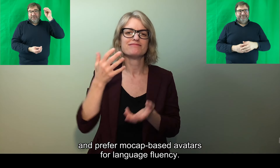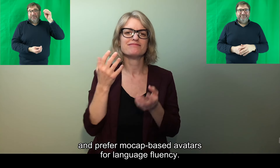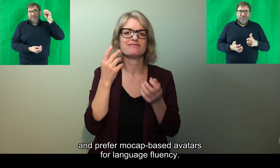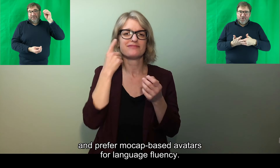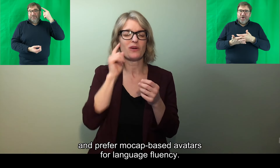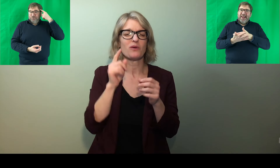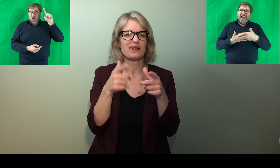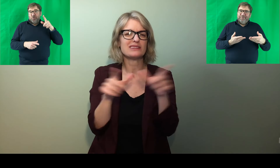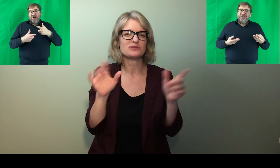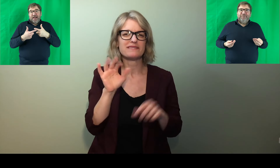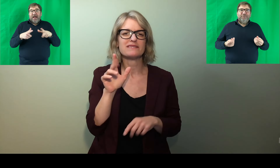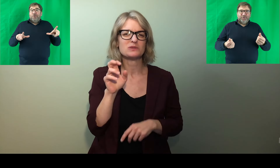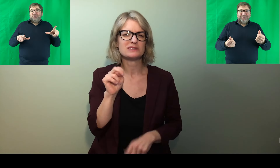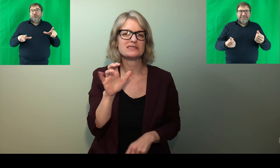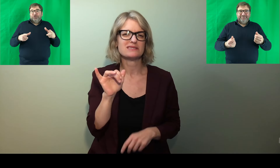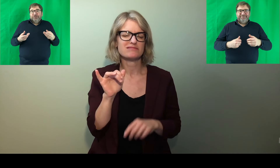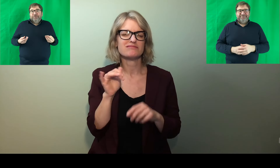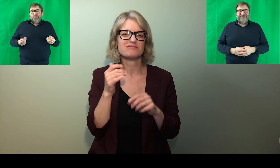language fluency.